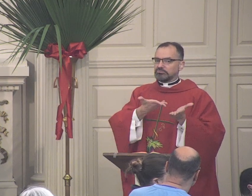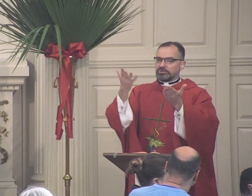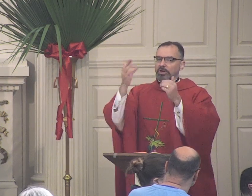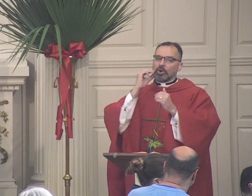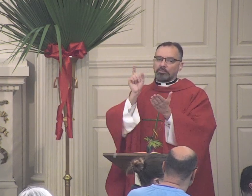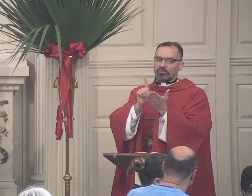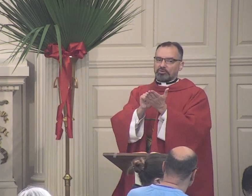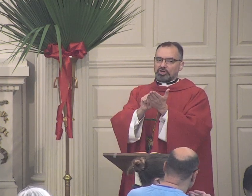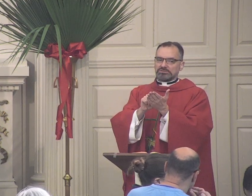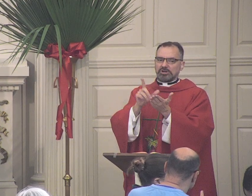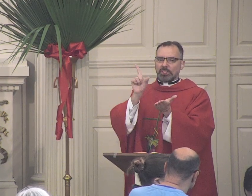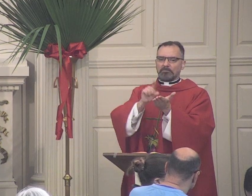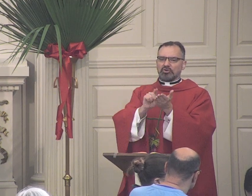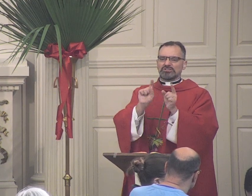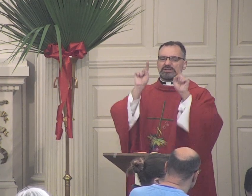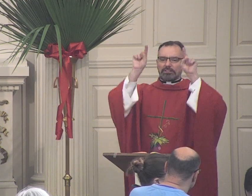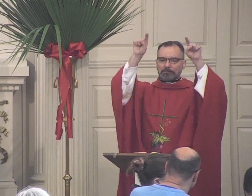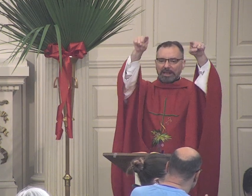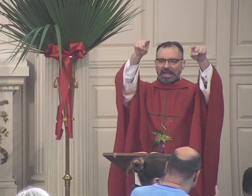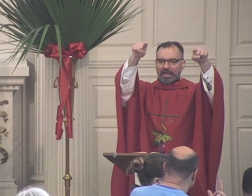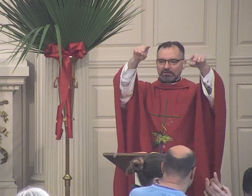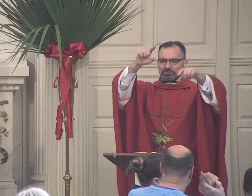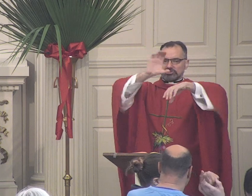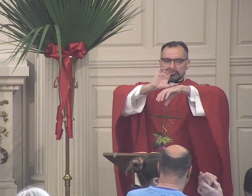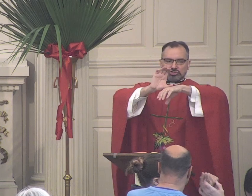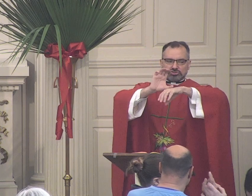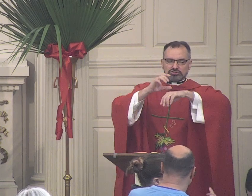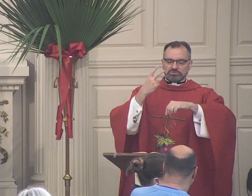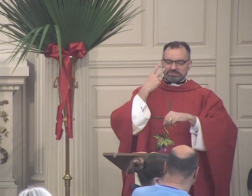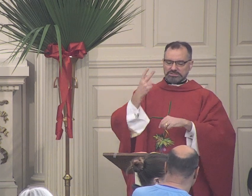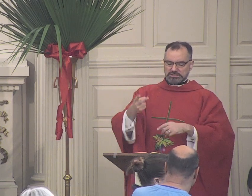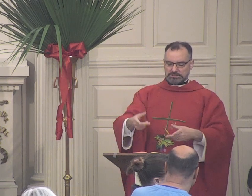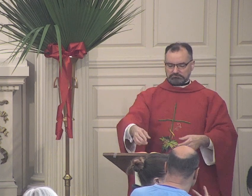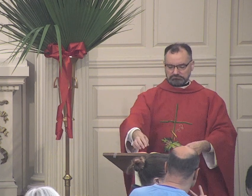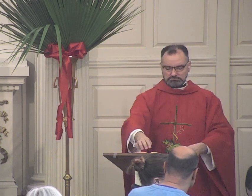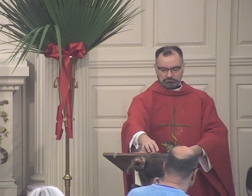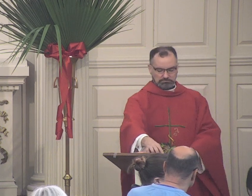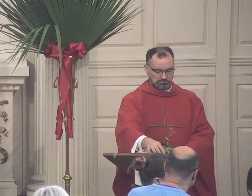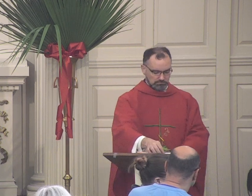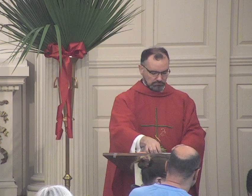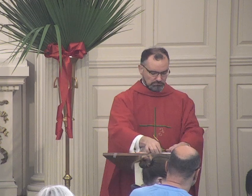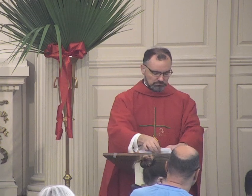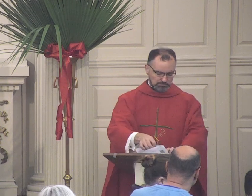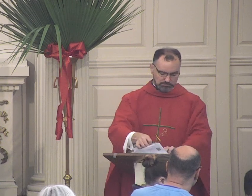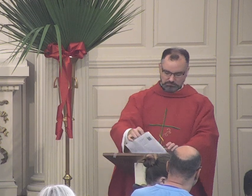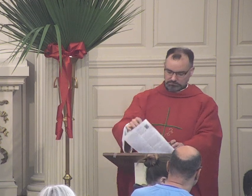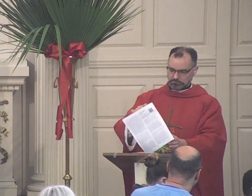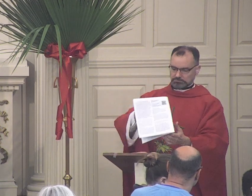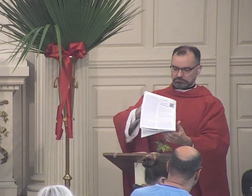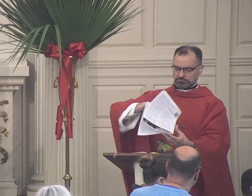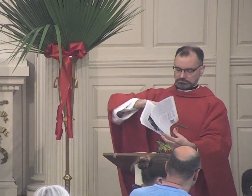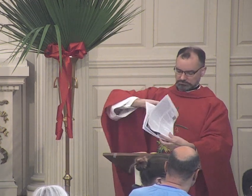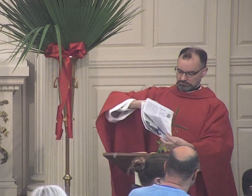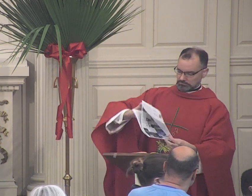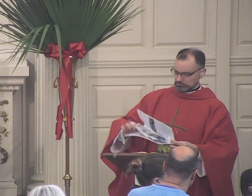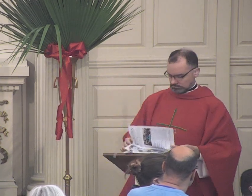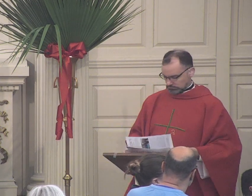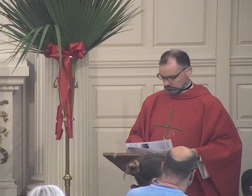5:30. All right. So please be sure to grab a bulletin and bring it home with you, because there's a lot of information there for